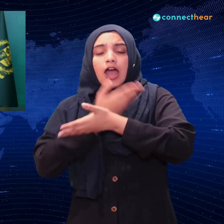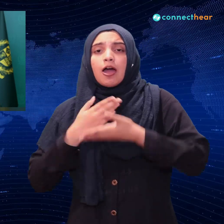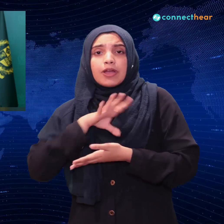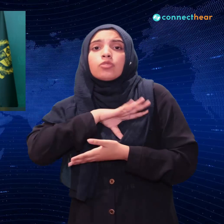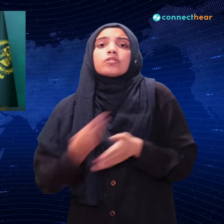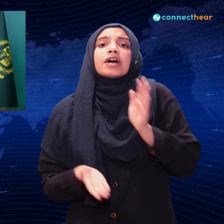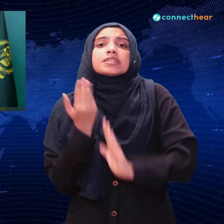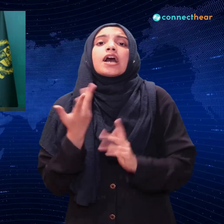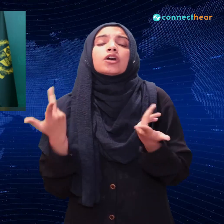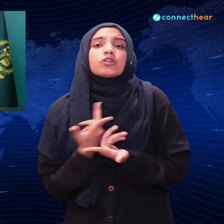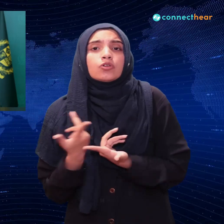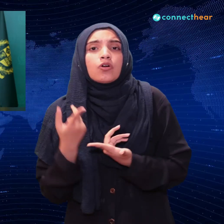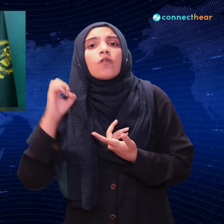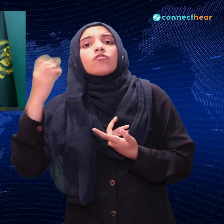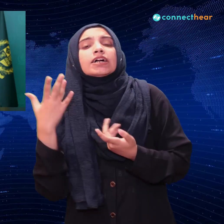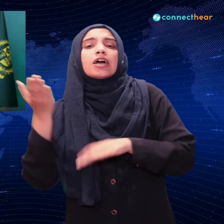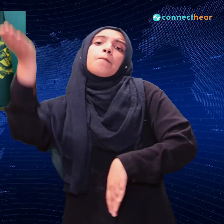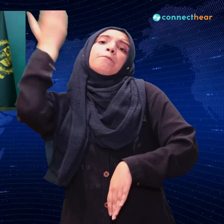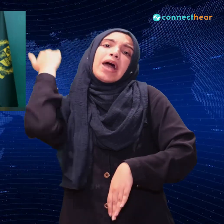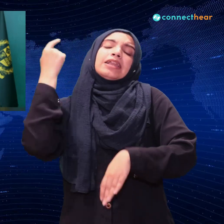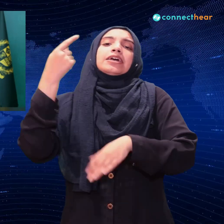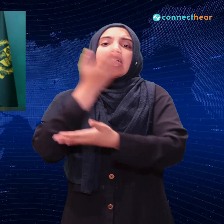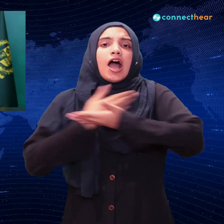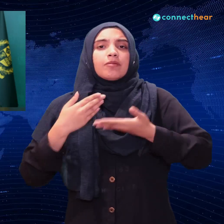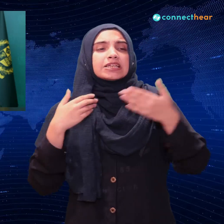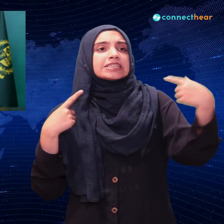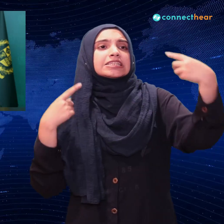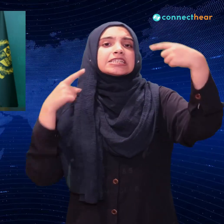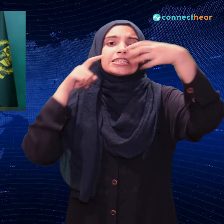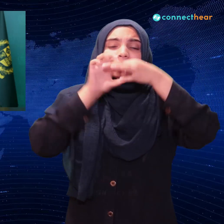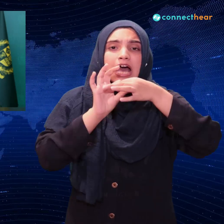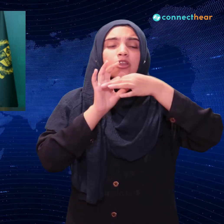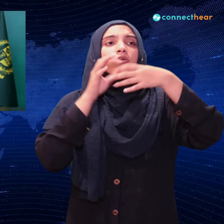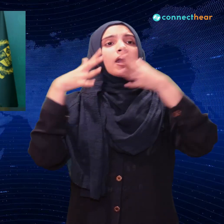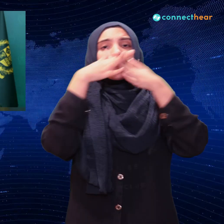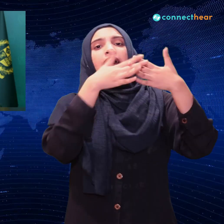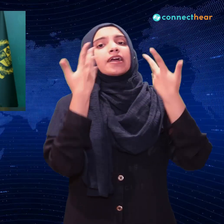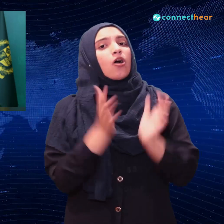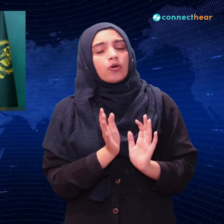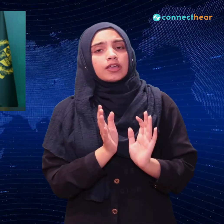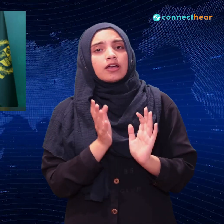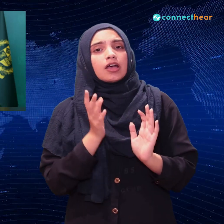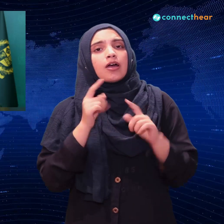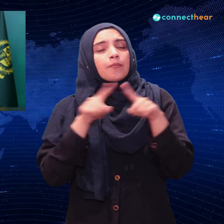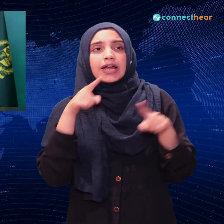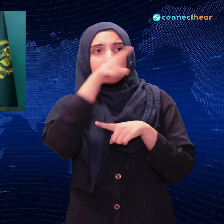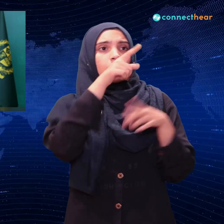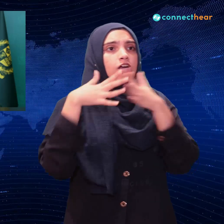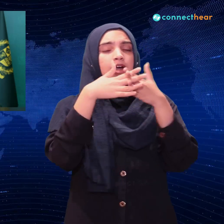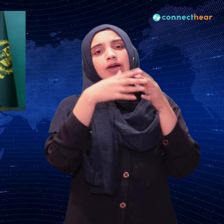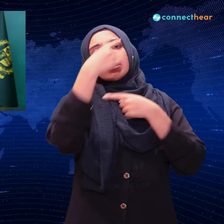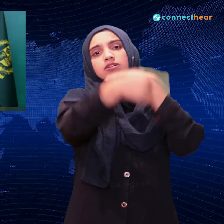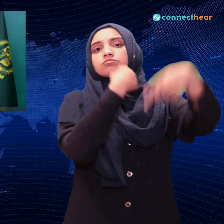because we became an ally of the US, of the coalition in the war against Afghanistan, where there were attacks being conducted